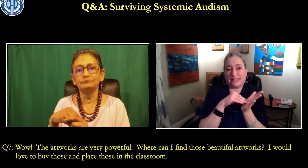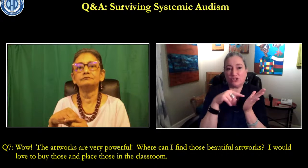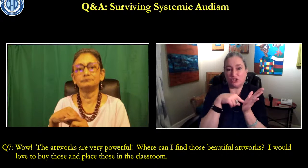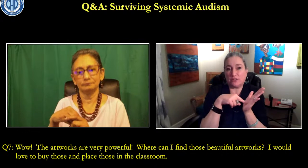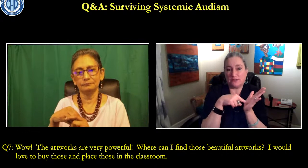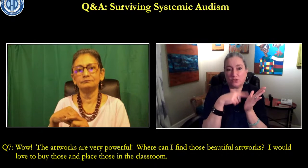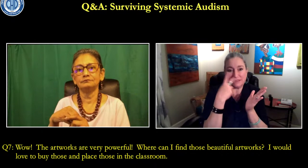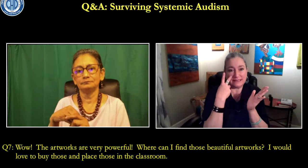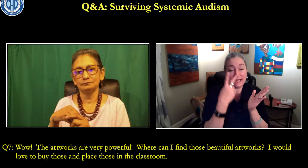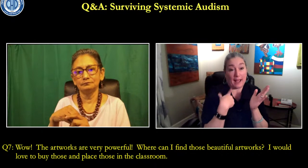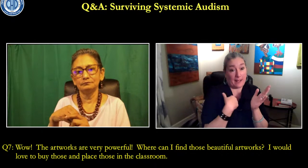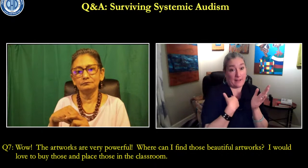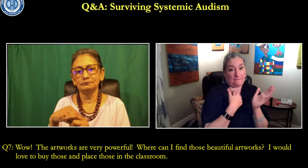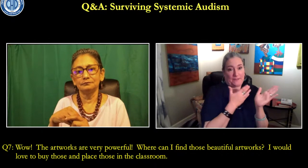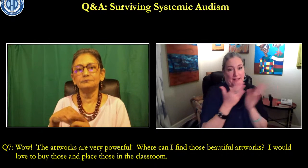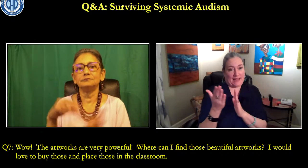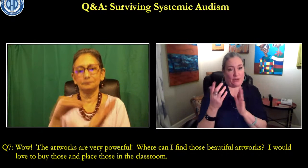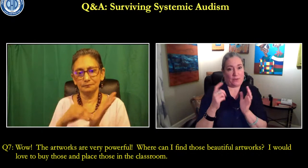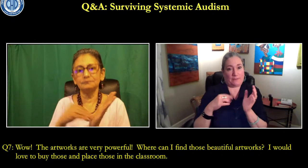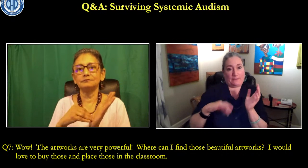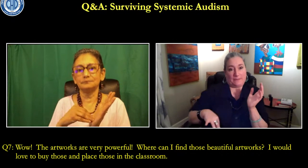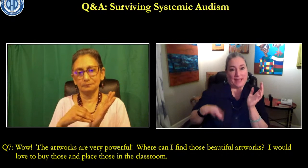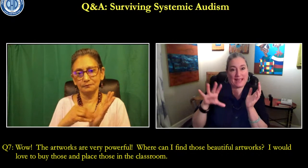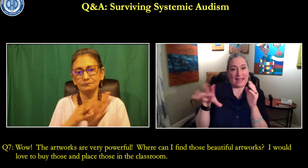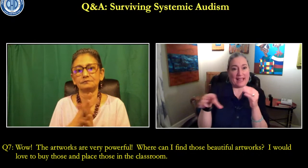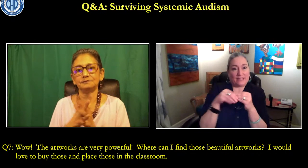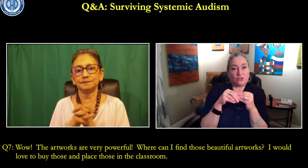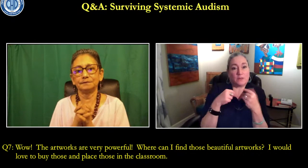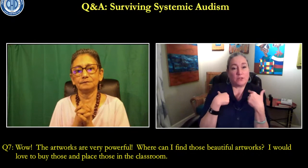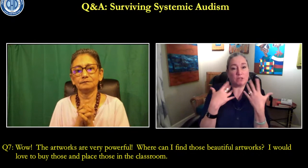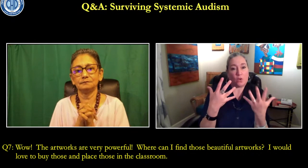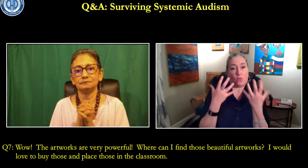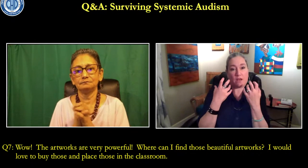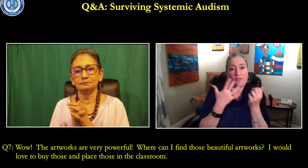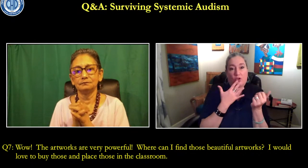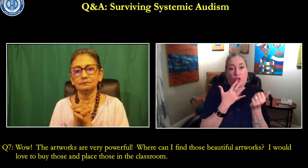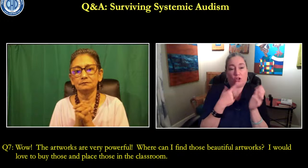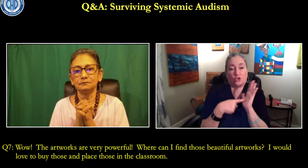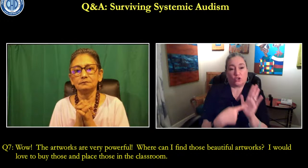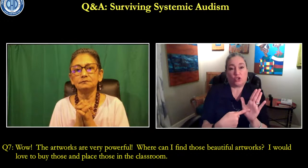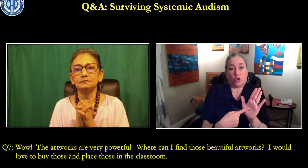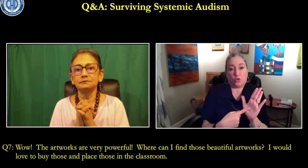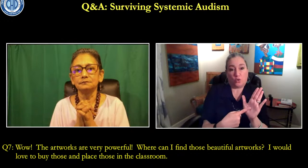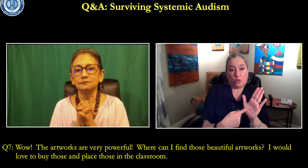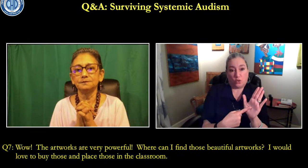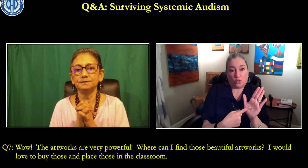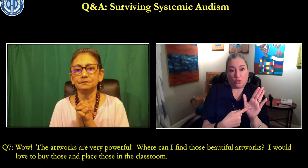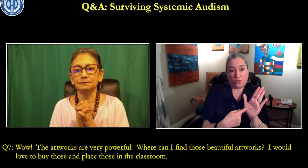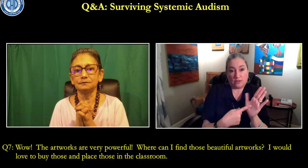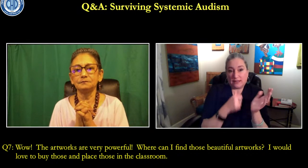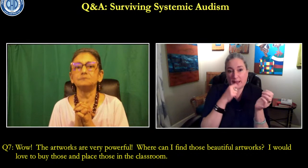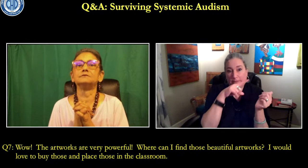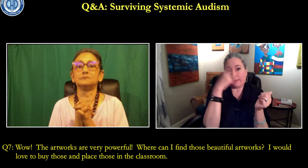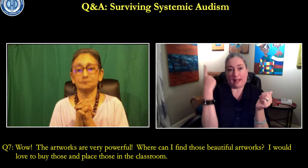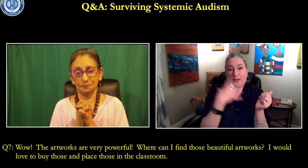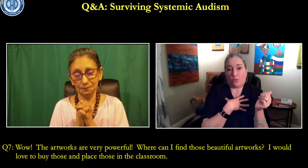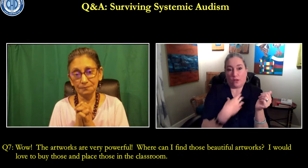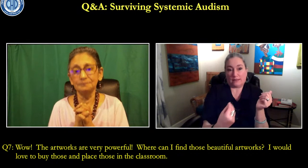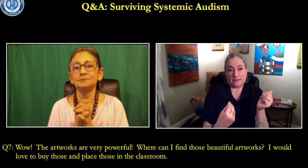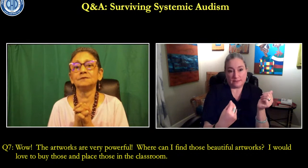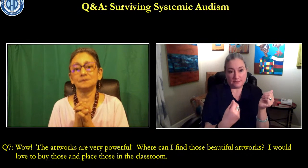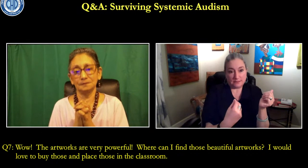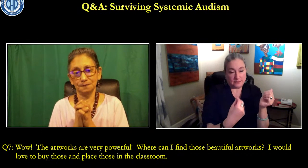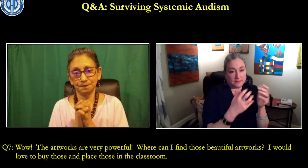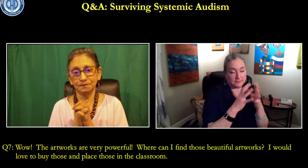the art is included in the dissertation, in the publication. And so I plan to pay extra